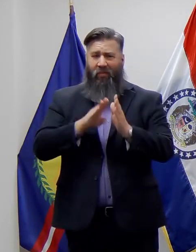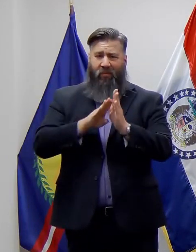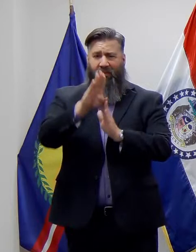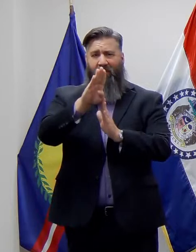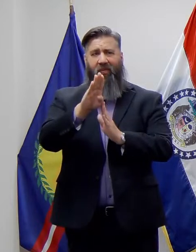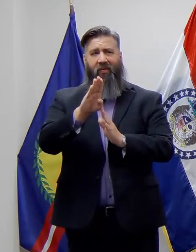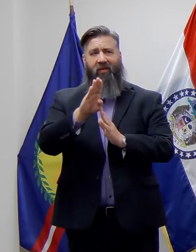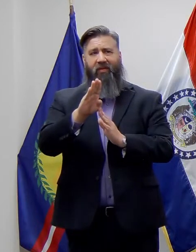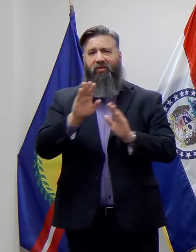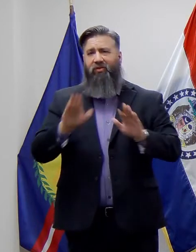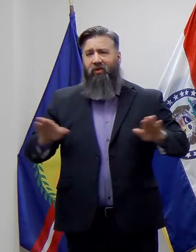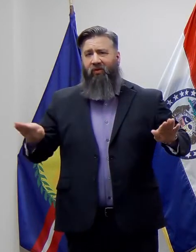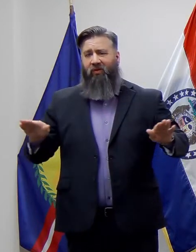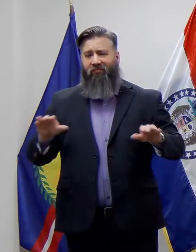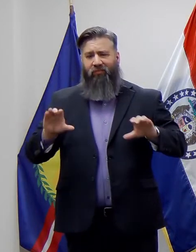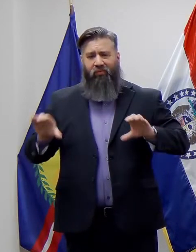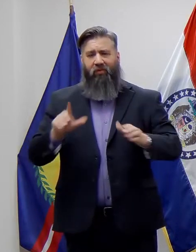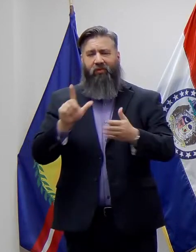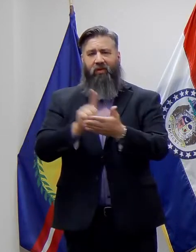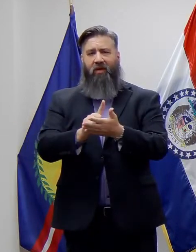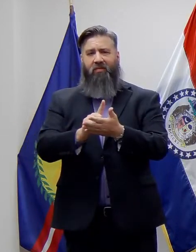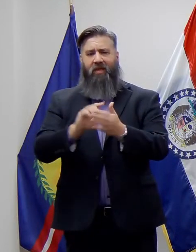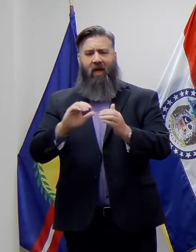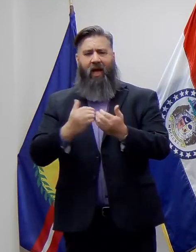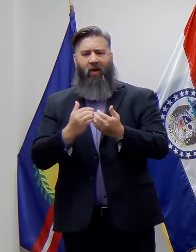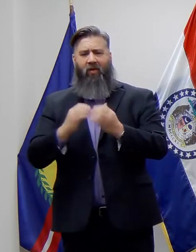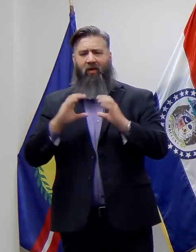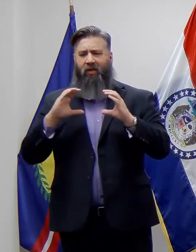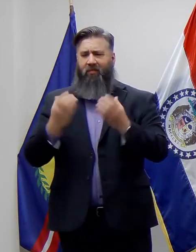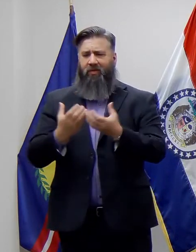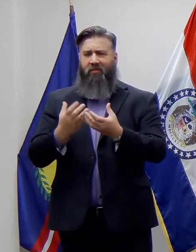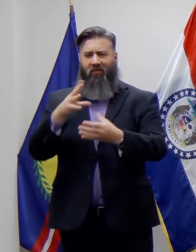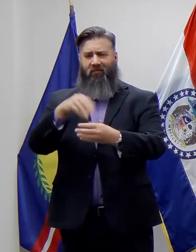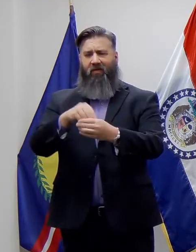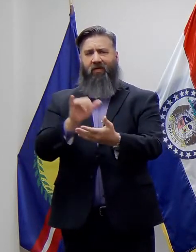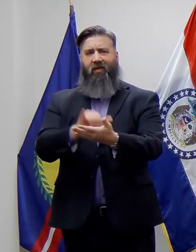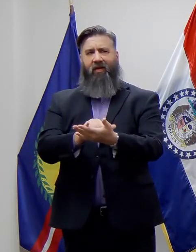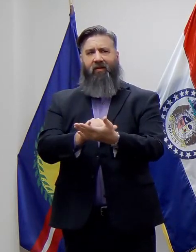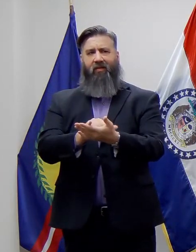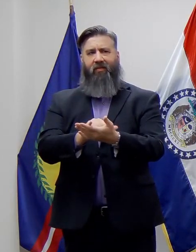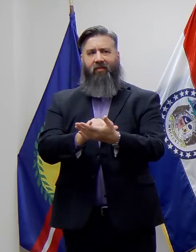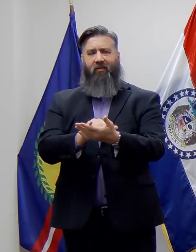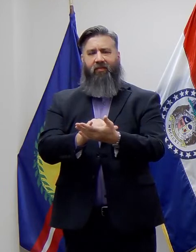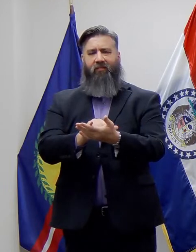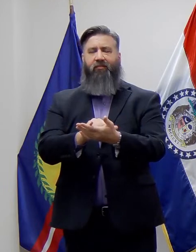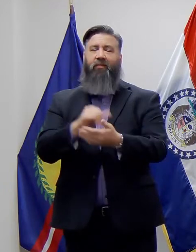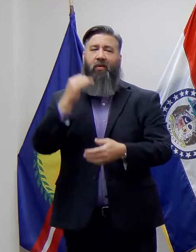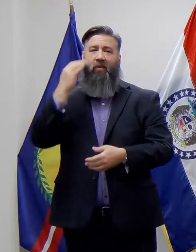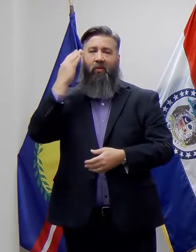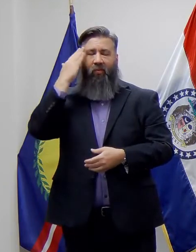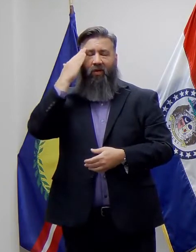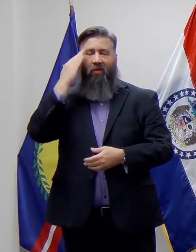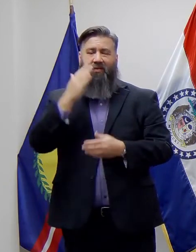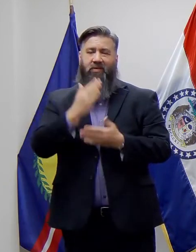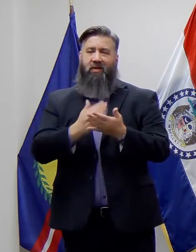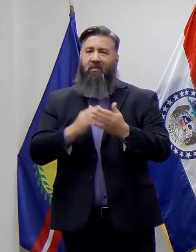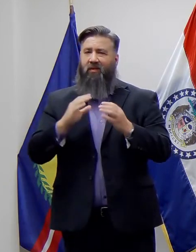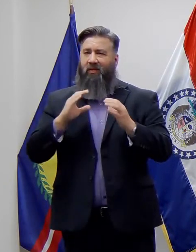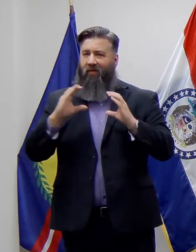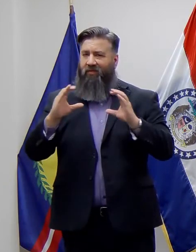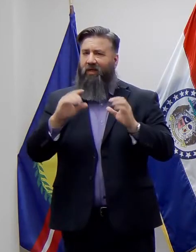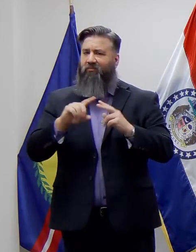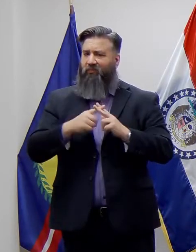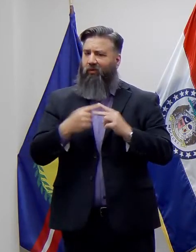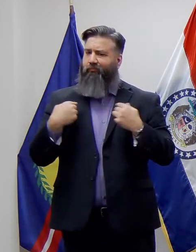St. Louis area, and will this commission play a part in that? Well, we hope that we know that some of those conversations are already ongoing, and I